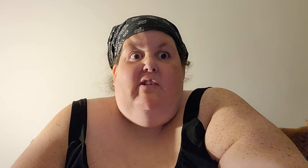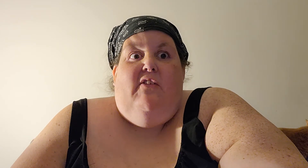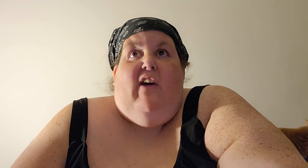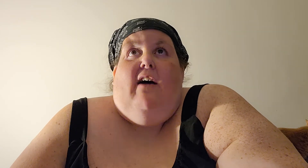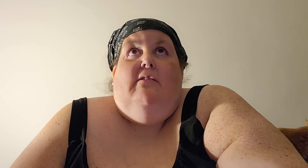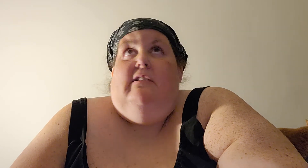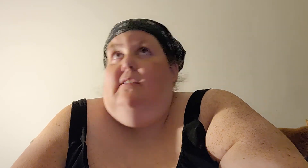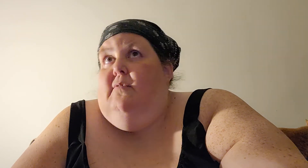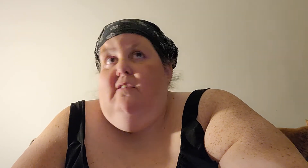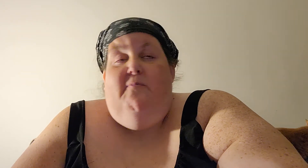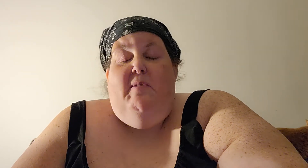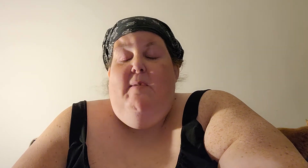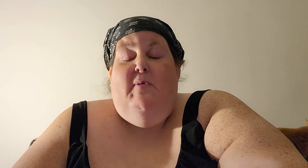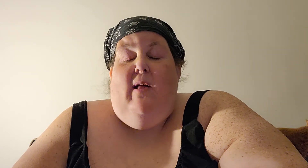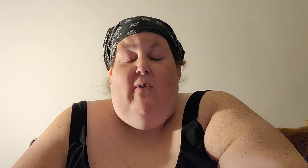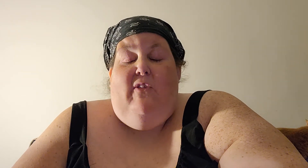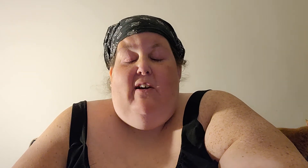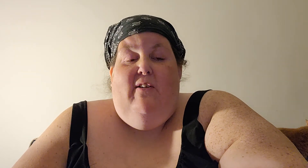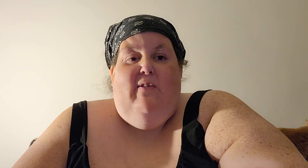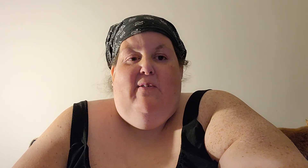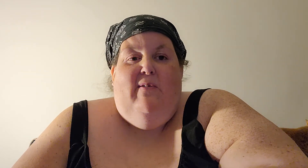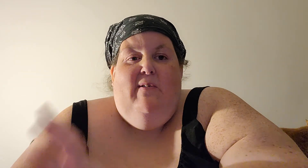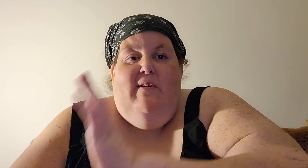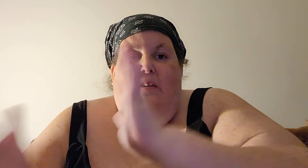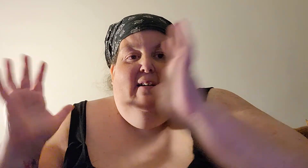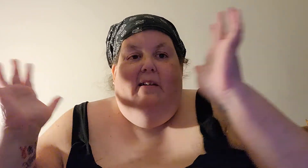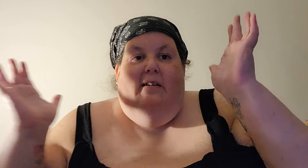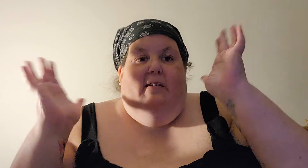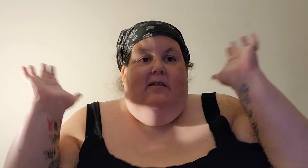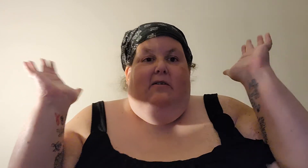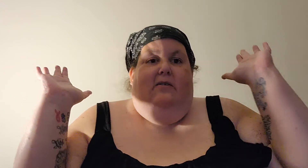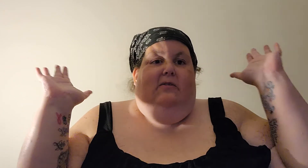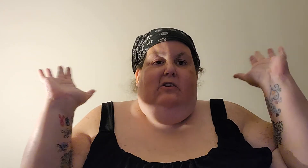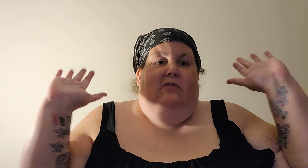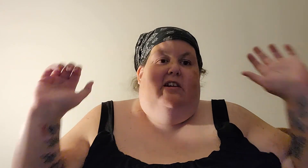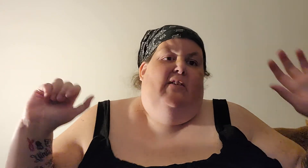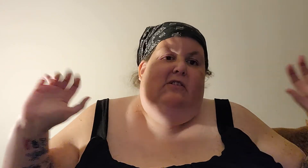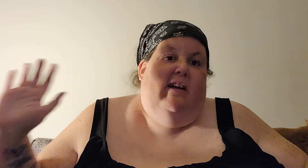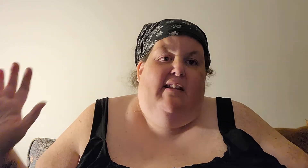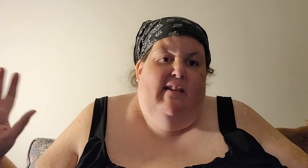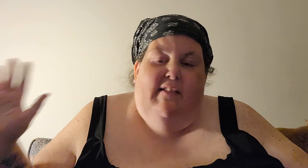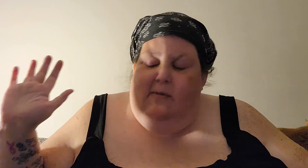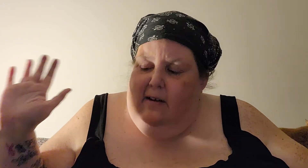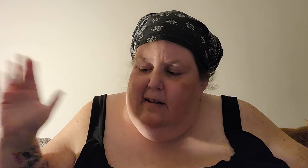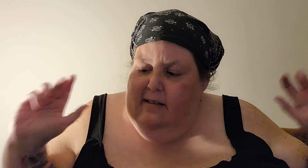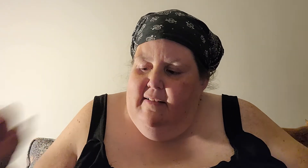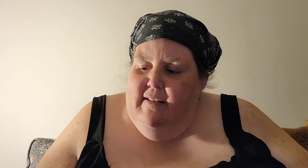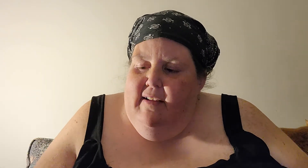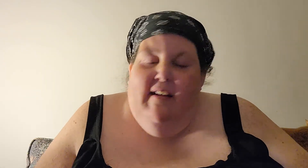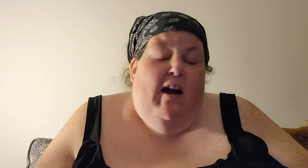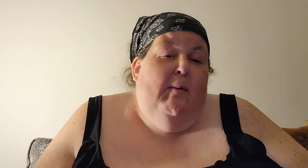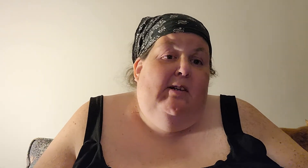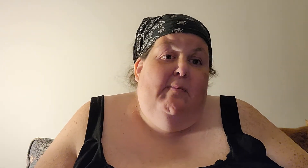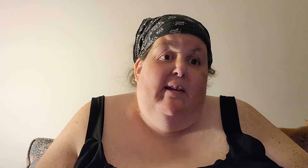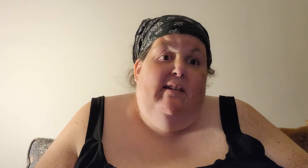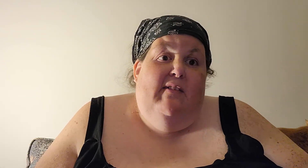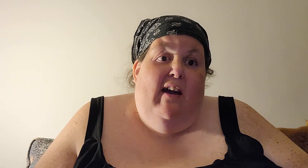there's 1,000 of people out there who do videos like this. Well, I'm jumping into